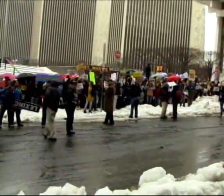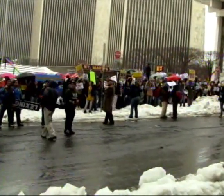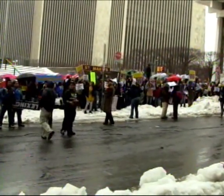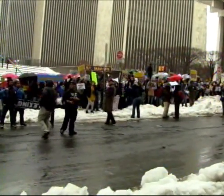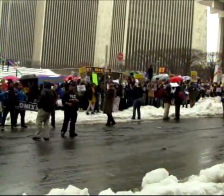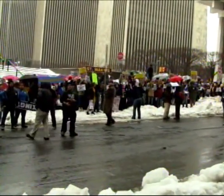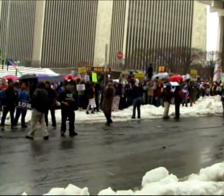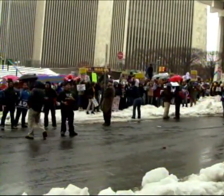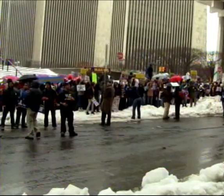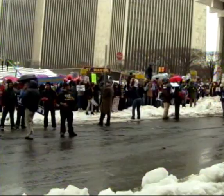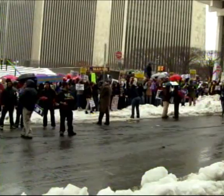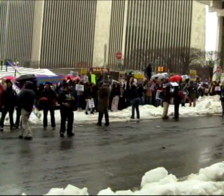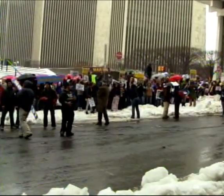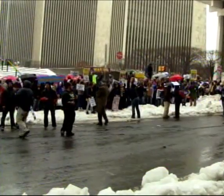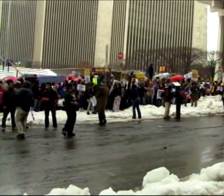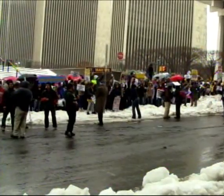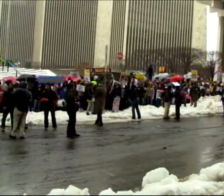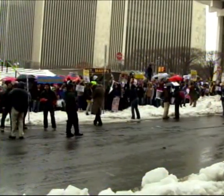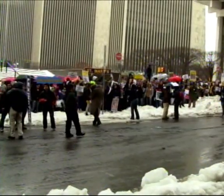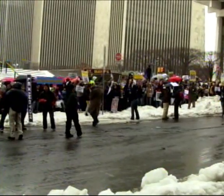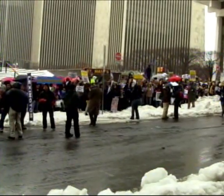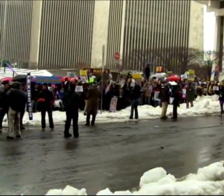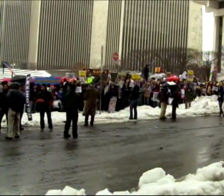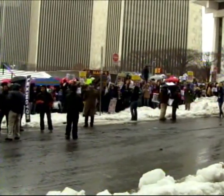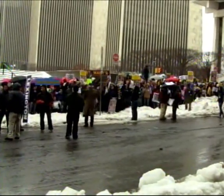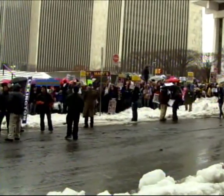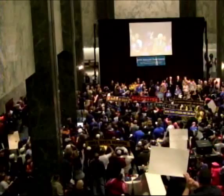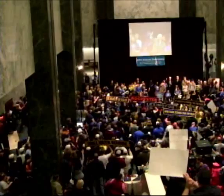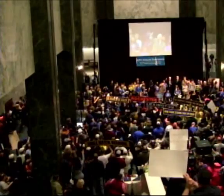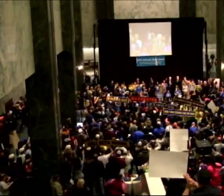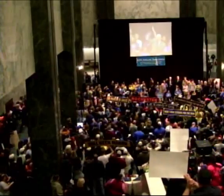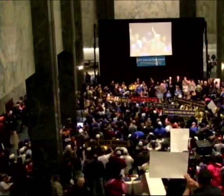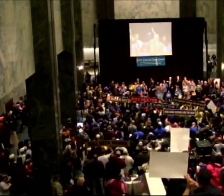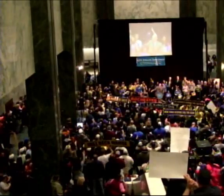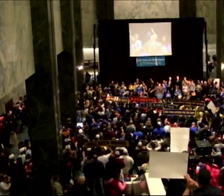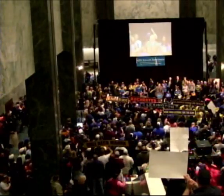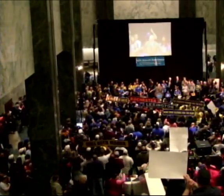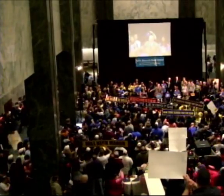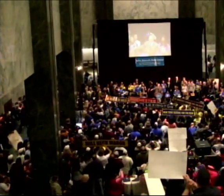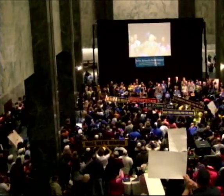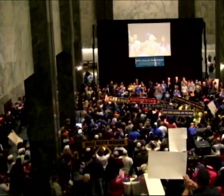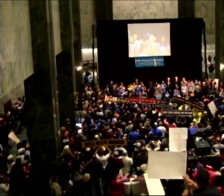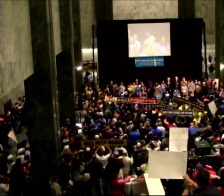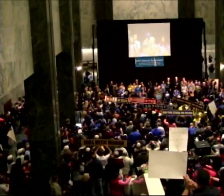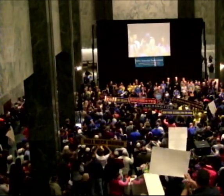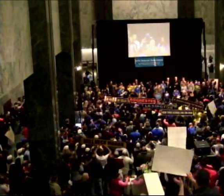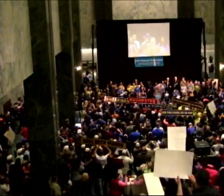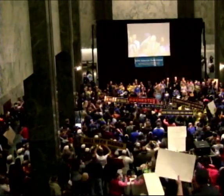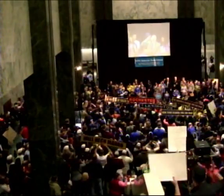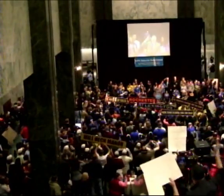For more information on how you can help out, you can check out millneck.org. In Albany, Chris Collar reporting.